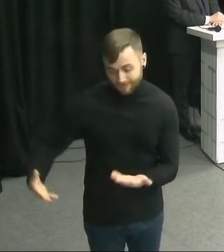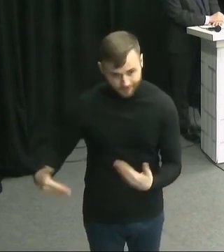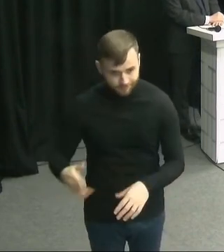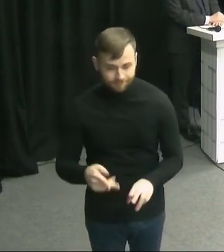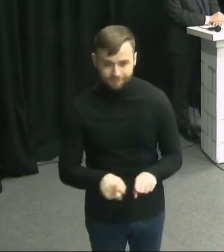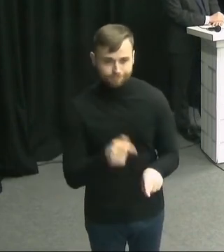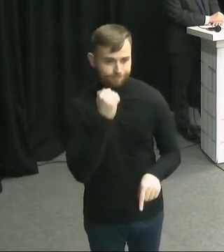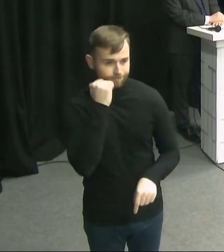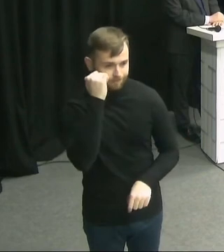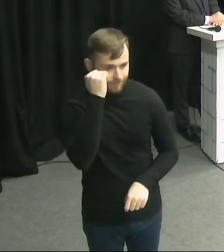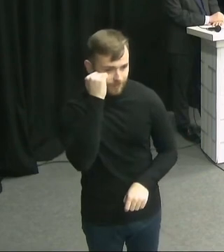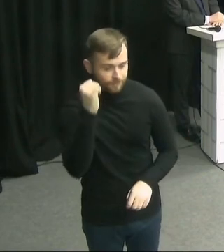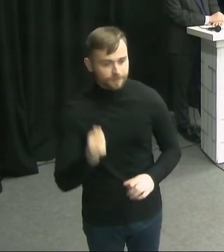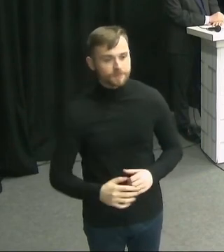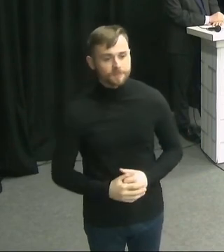signatures.